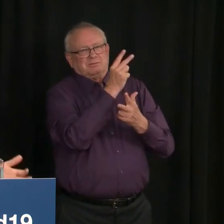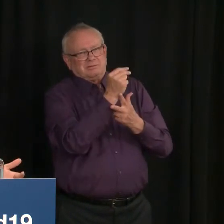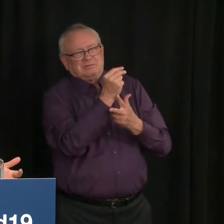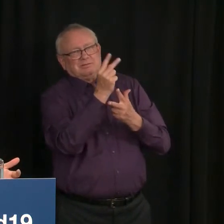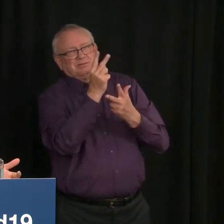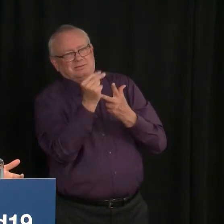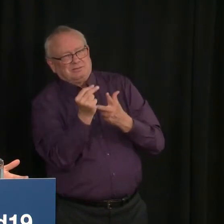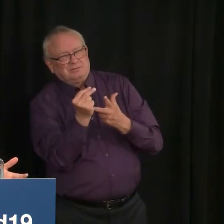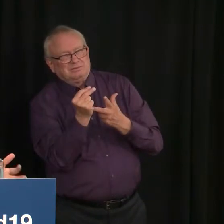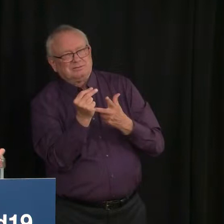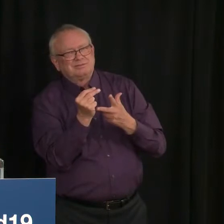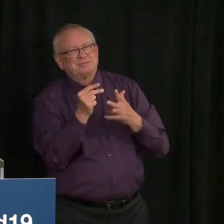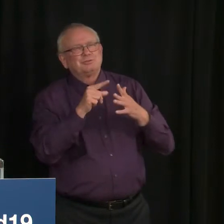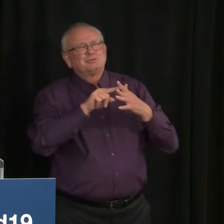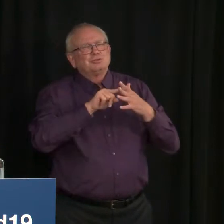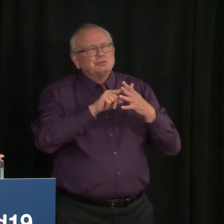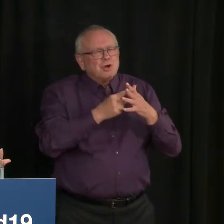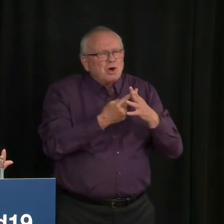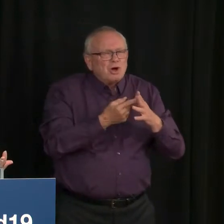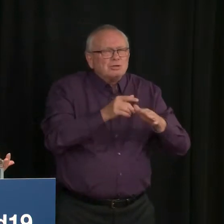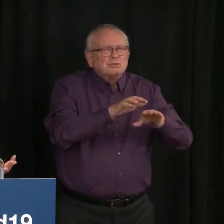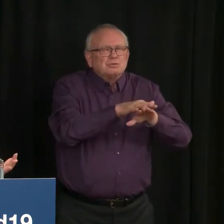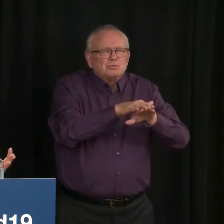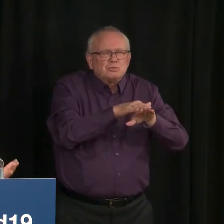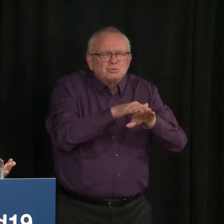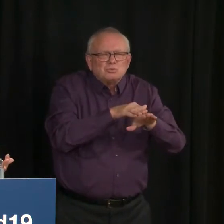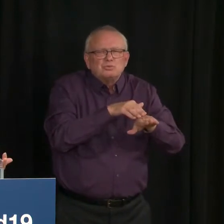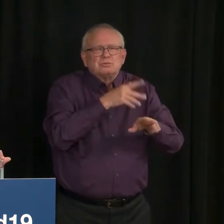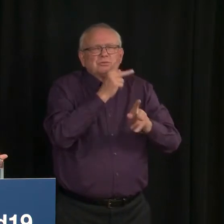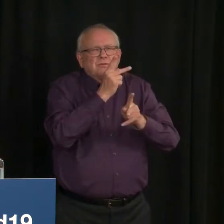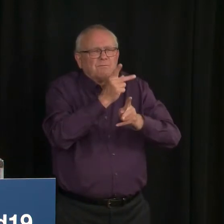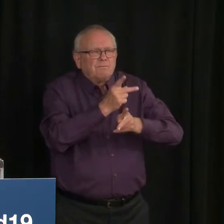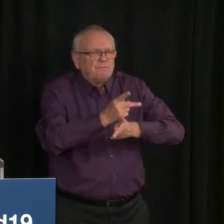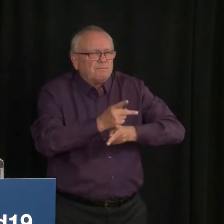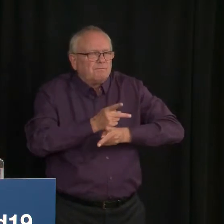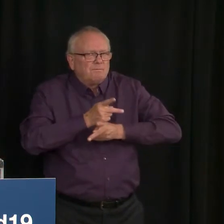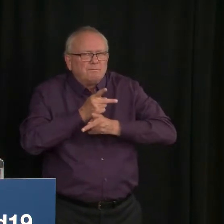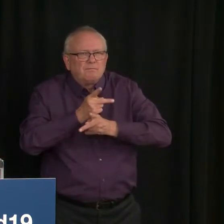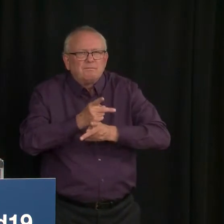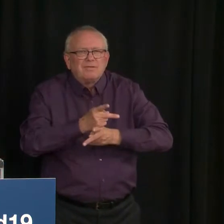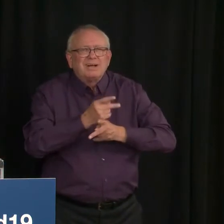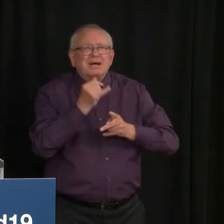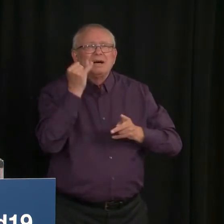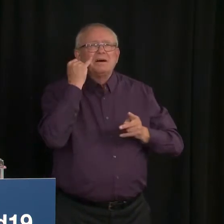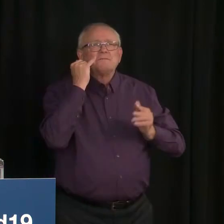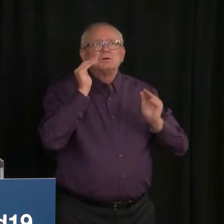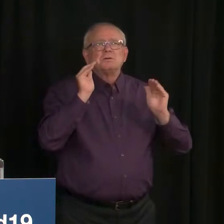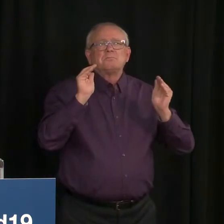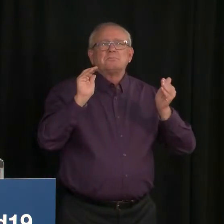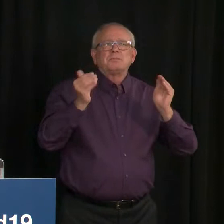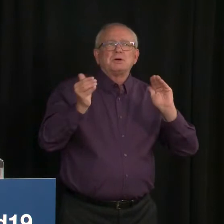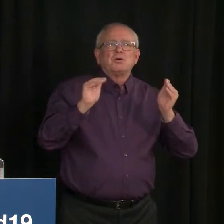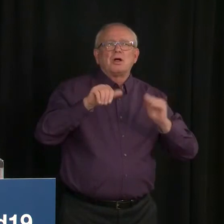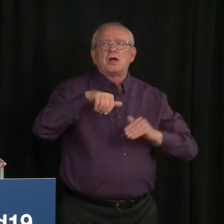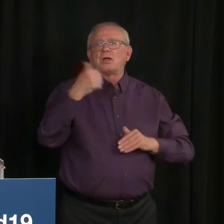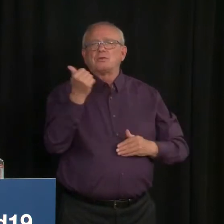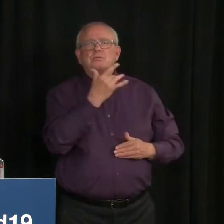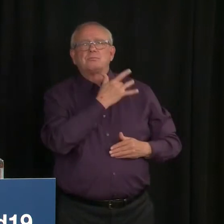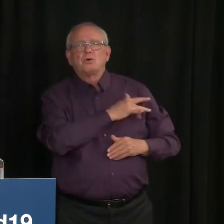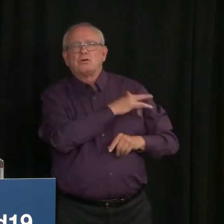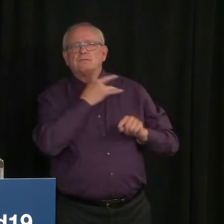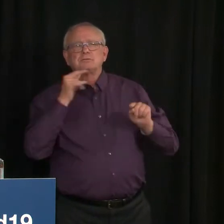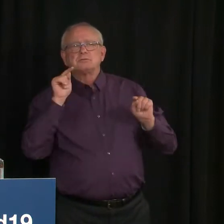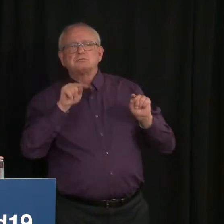to start out with a very cautious initial approach. So you'll see, if you compare the staged reopening to neighboring provinces, that